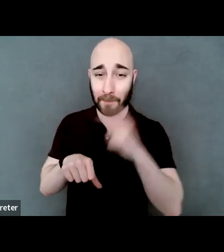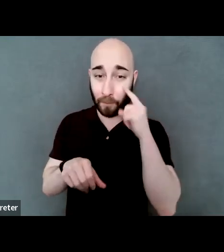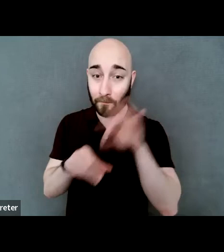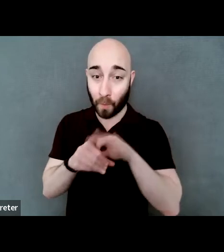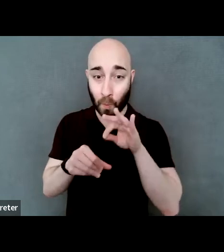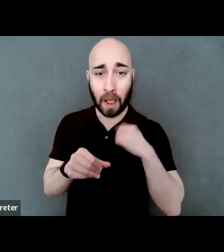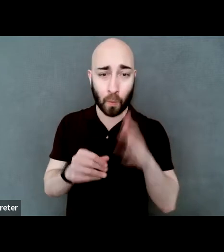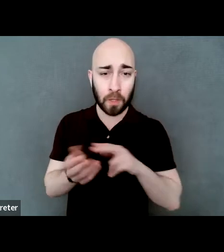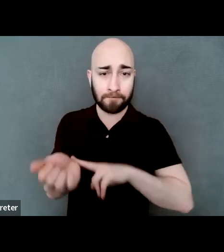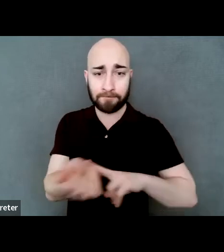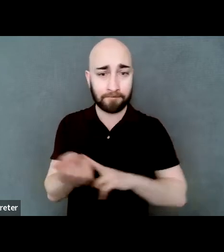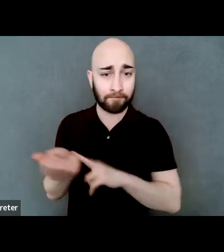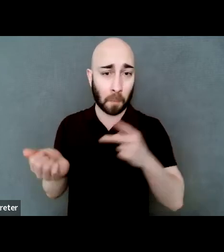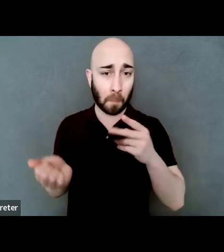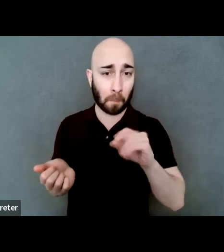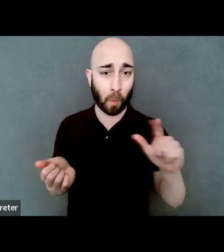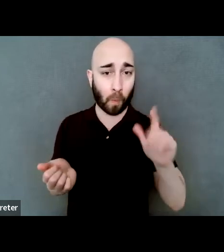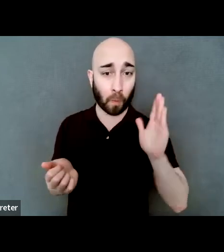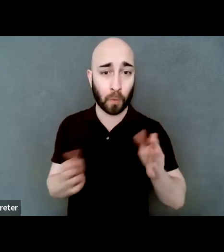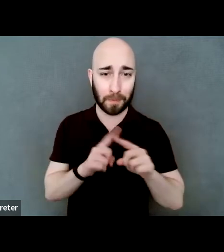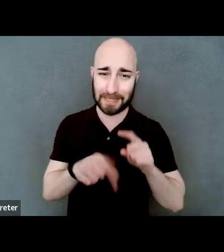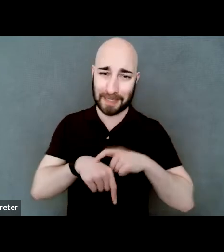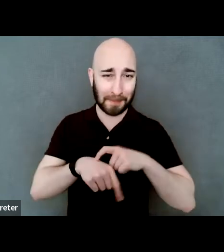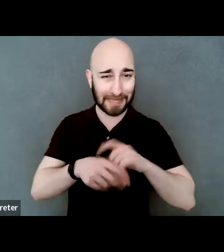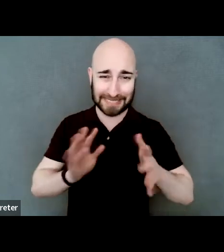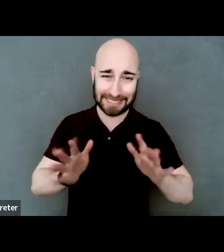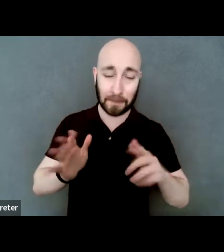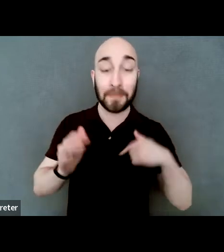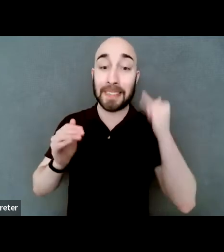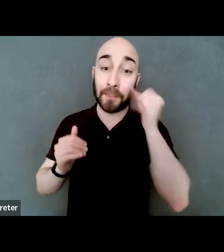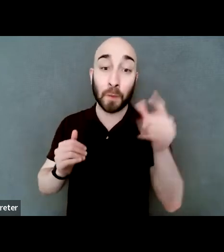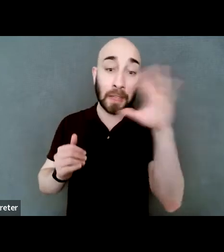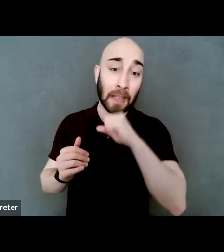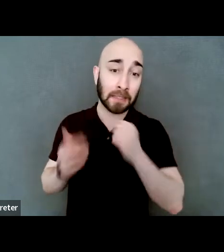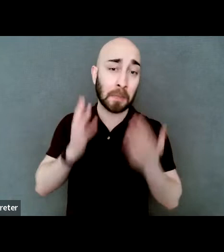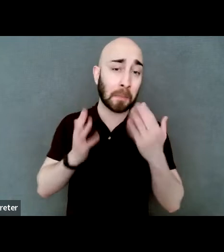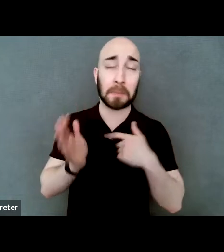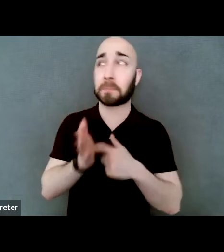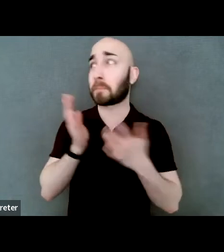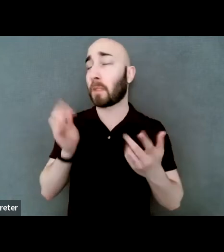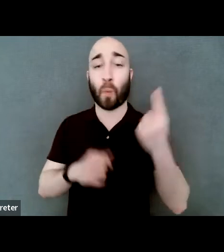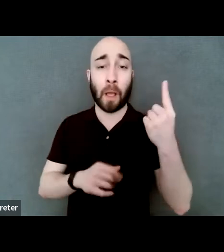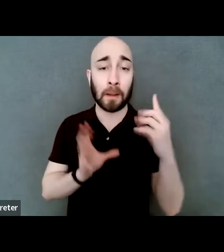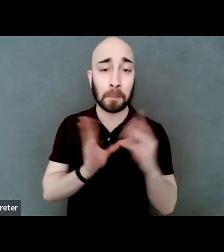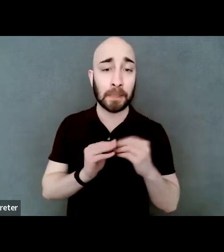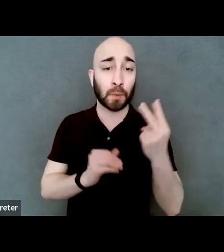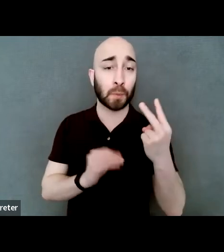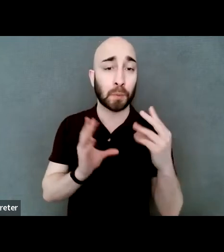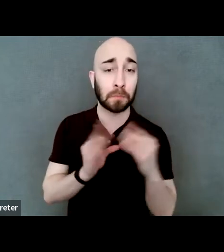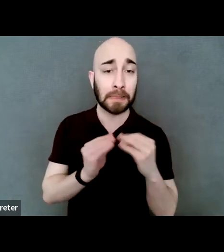you. So hopefully if you had to guess, you'll say like, you know, it might take you one, two meetings.